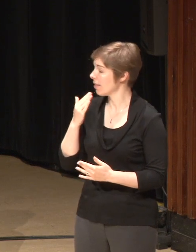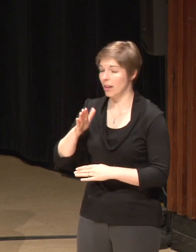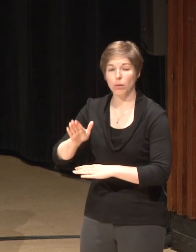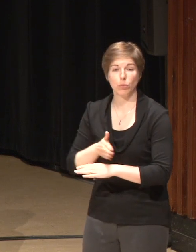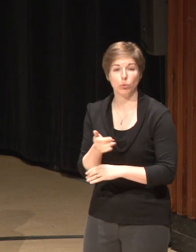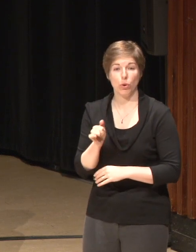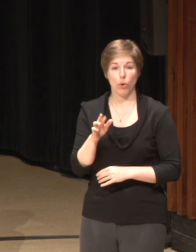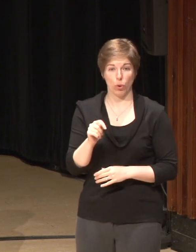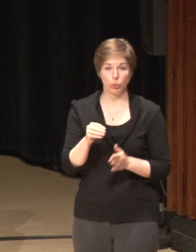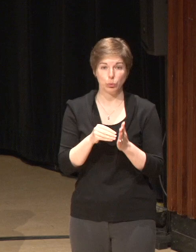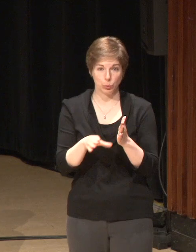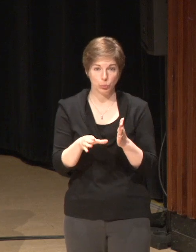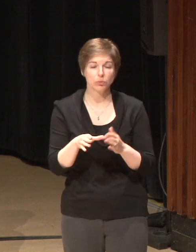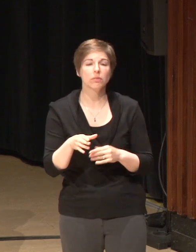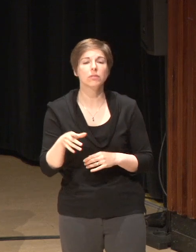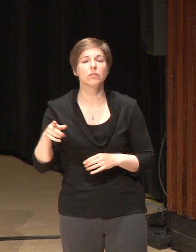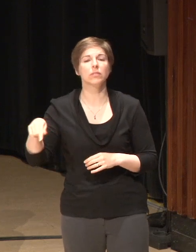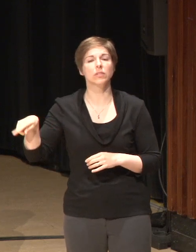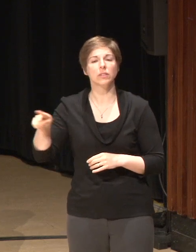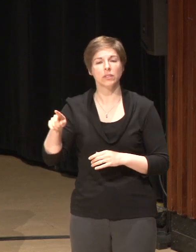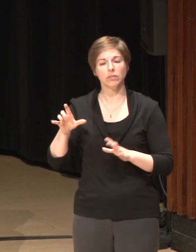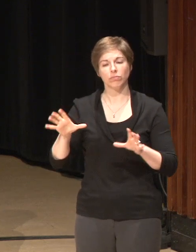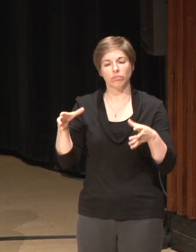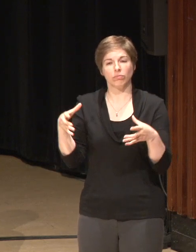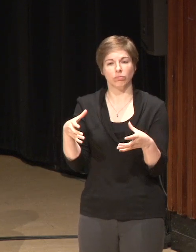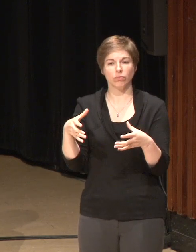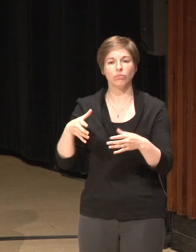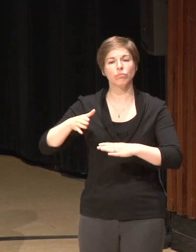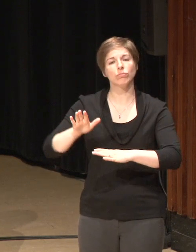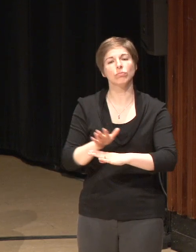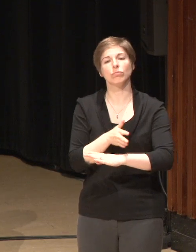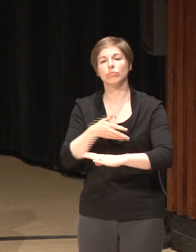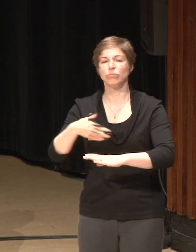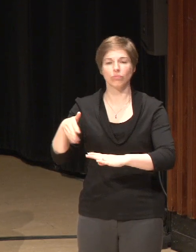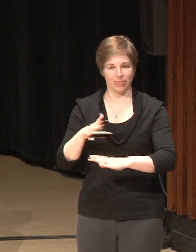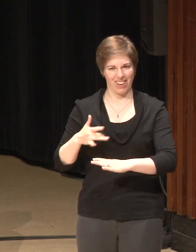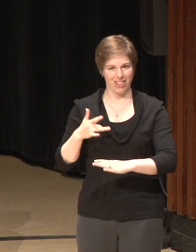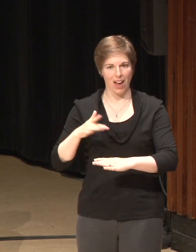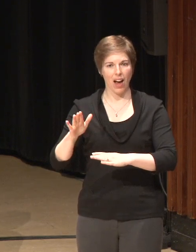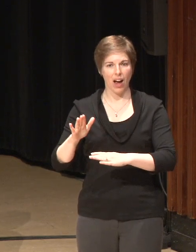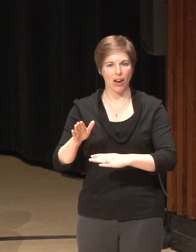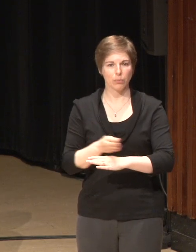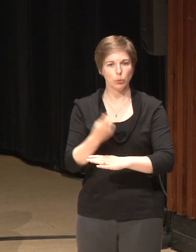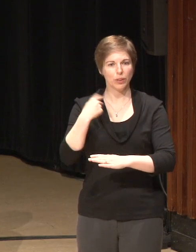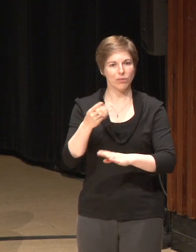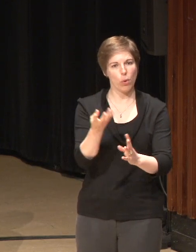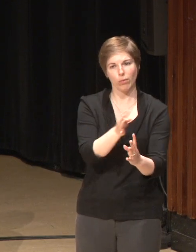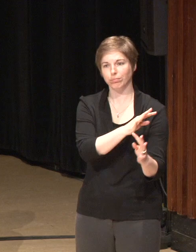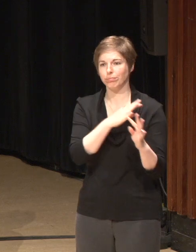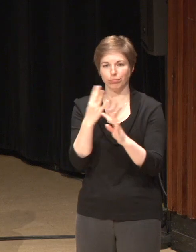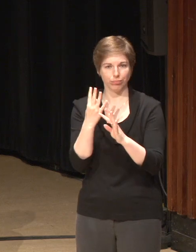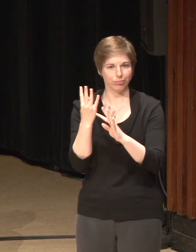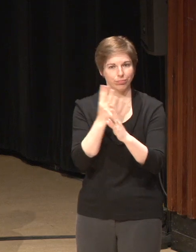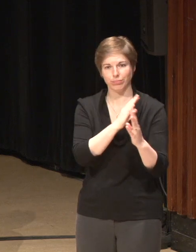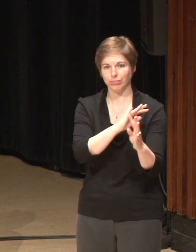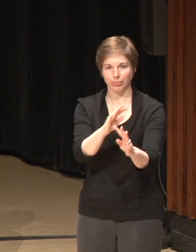students for adding to their fellow graduate ceremony today with their tremendous musical